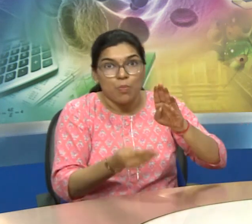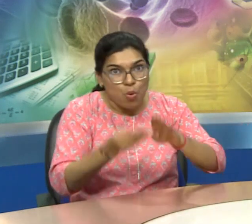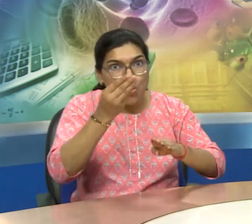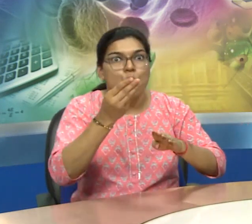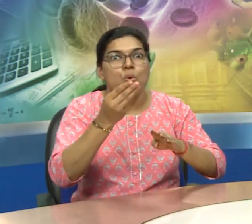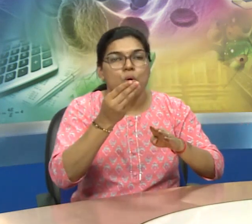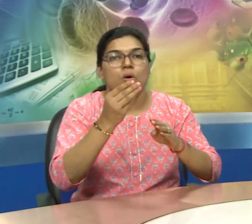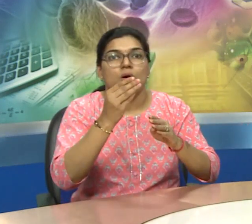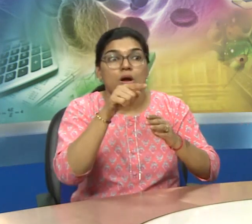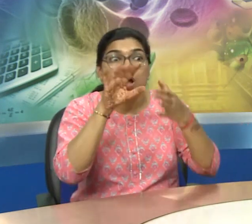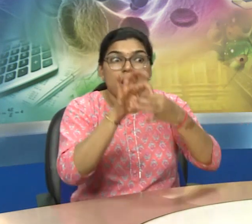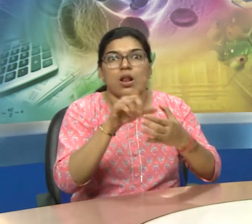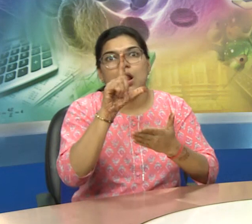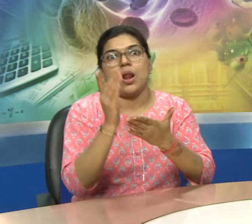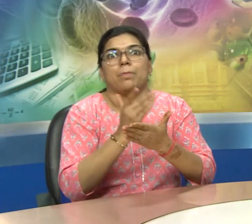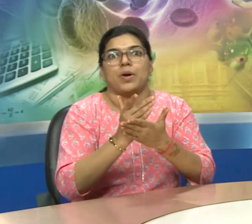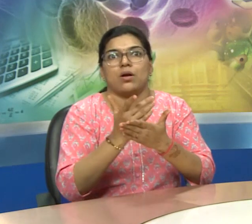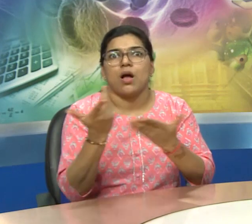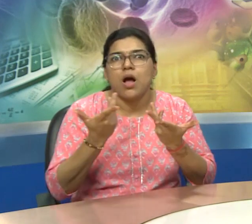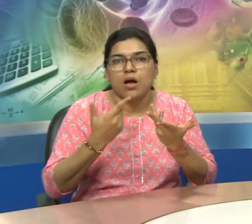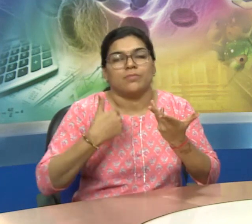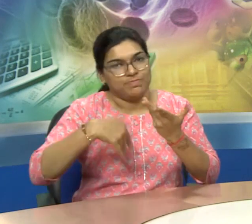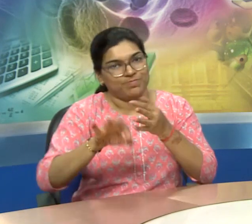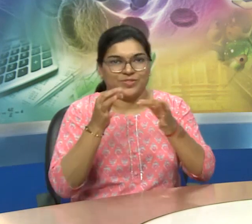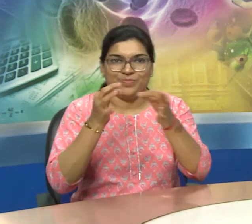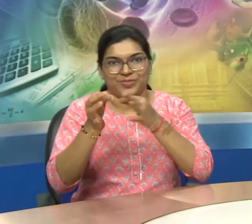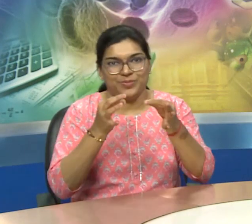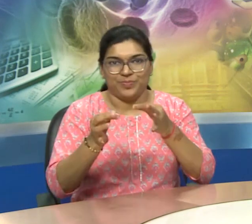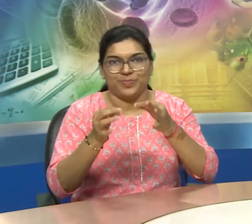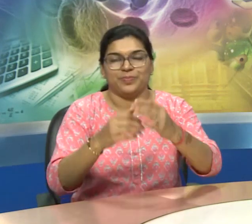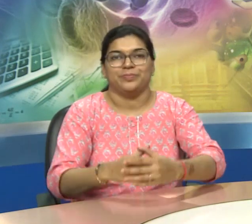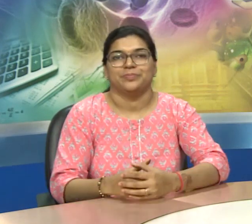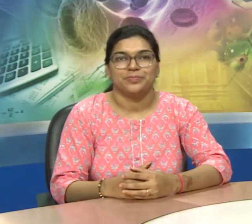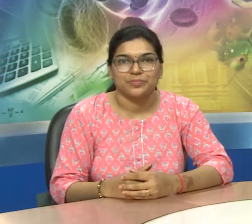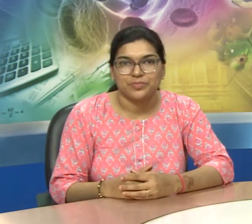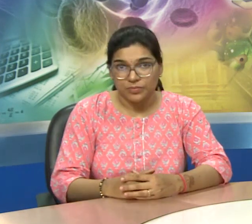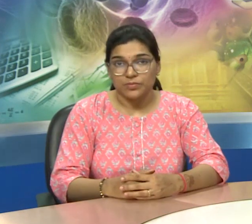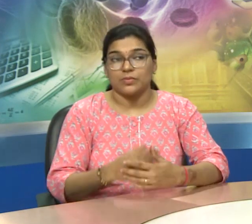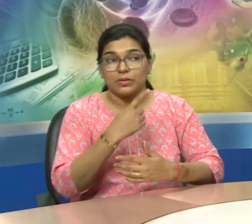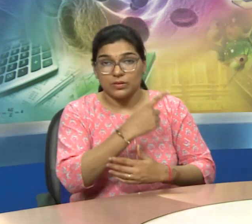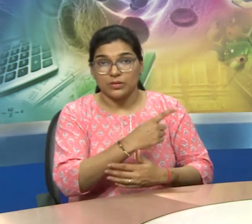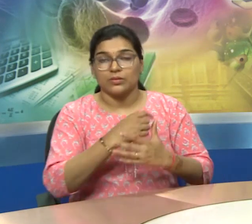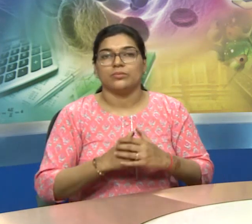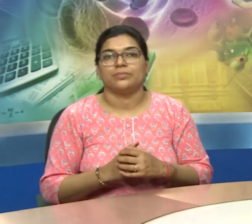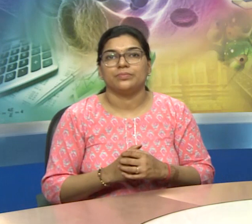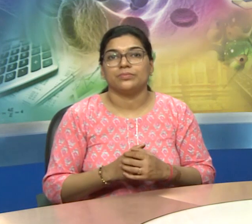of library. So second objective, we will explain all the parameters. Now this slide you can